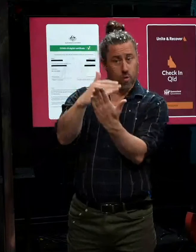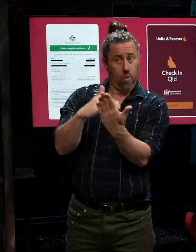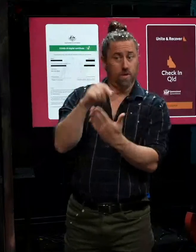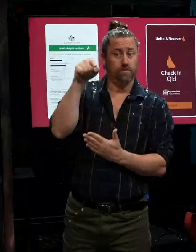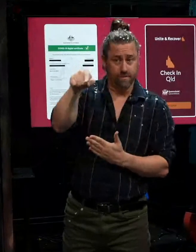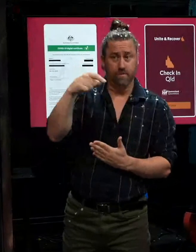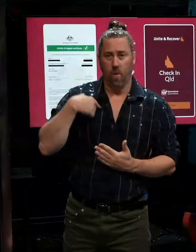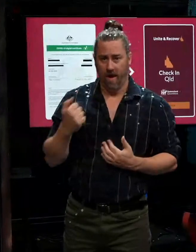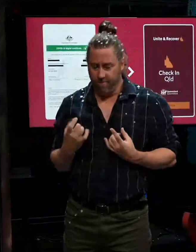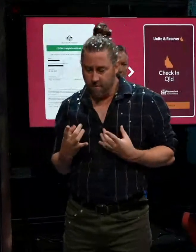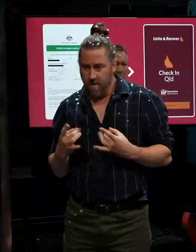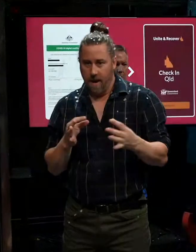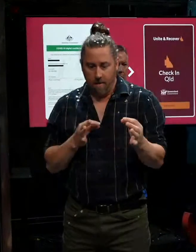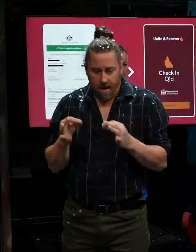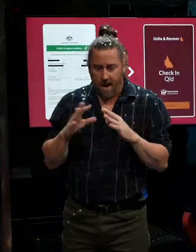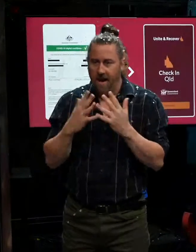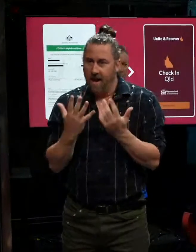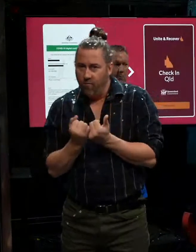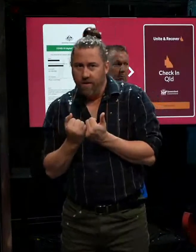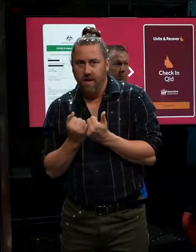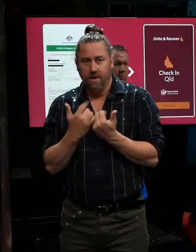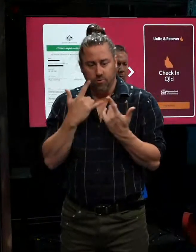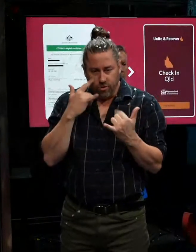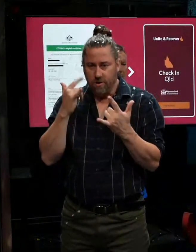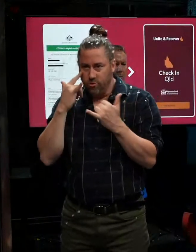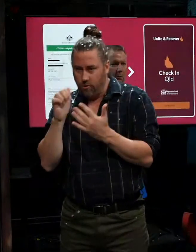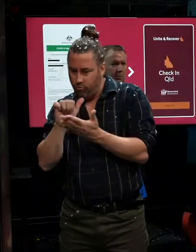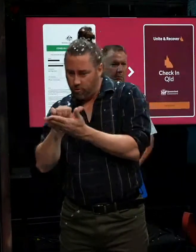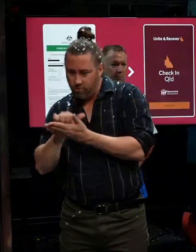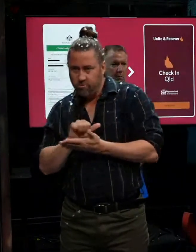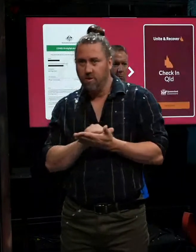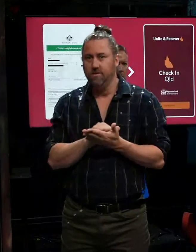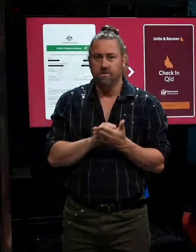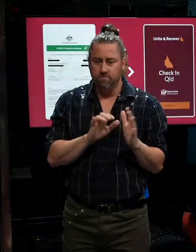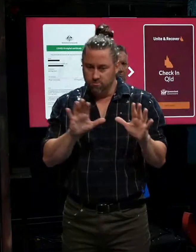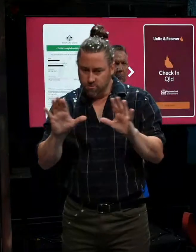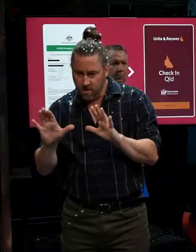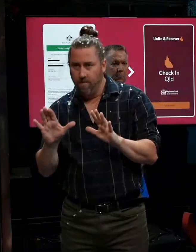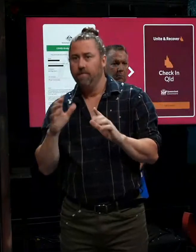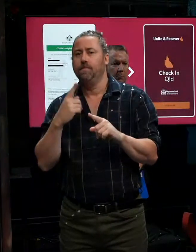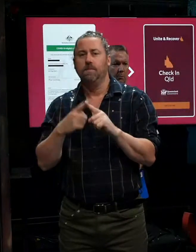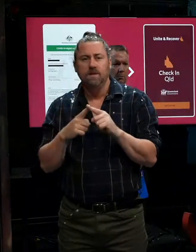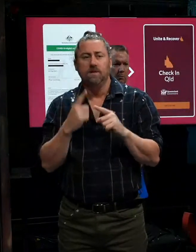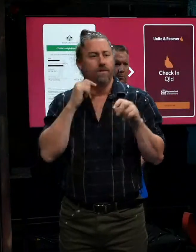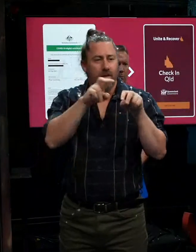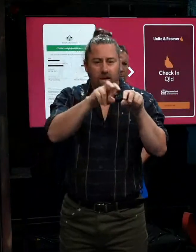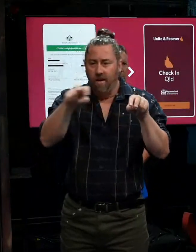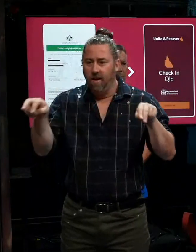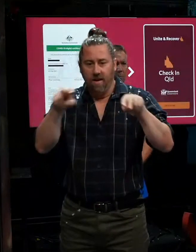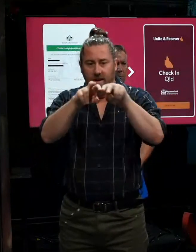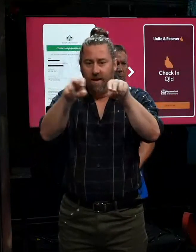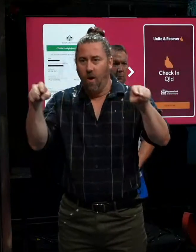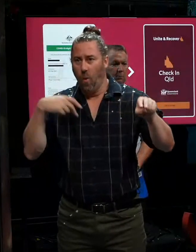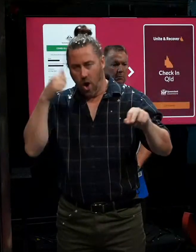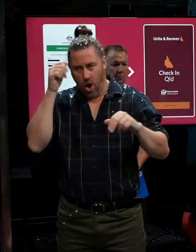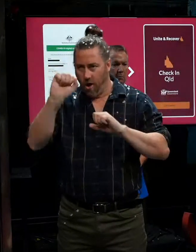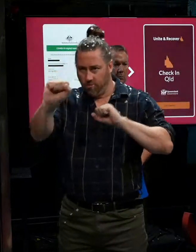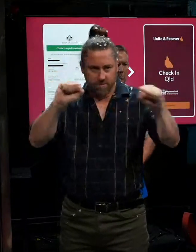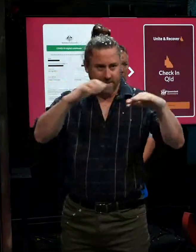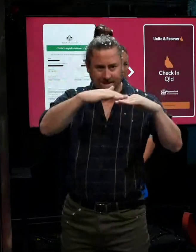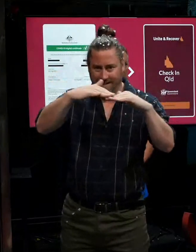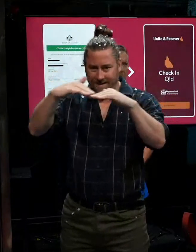COVID testing, we've been able to, the actual contact tracing, we've been able to develop a